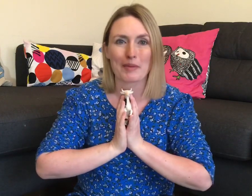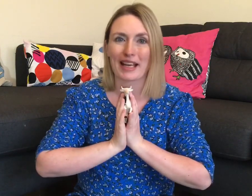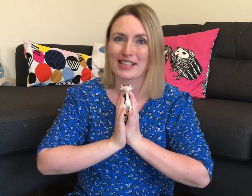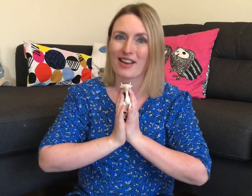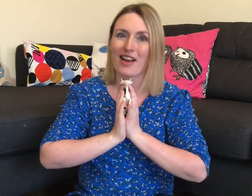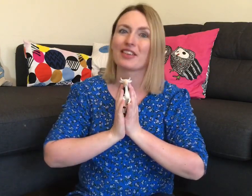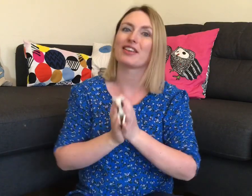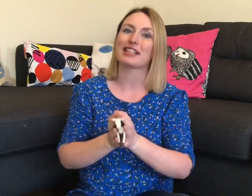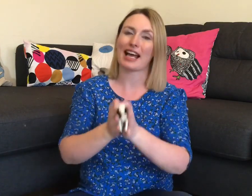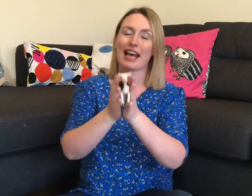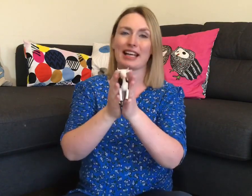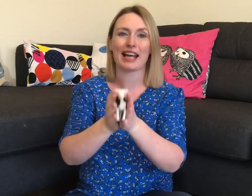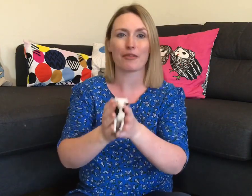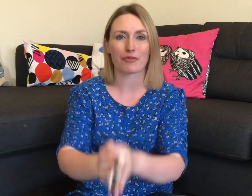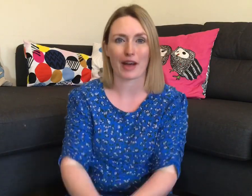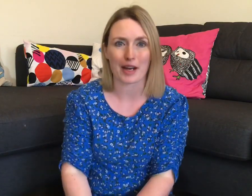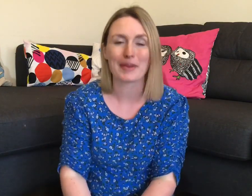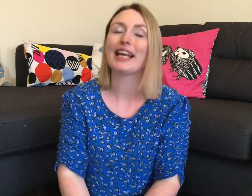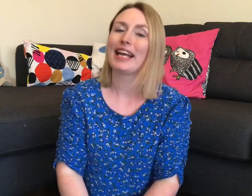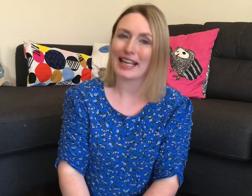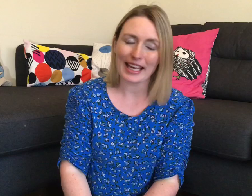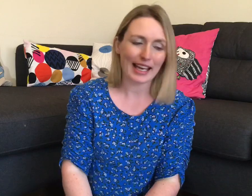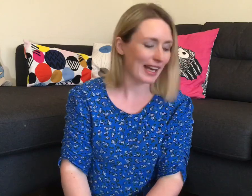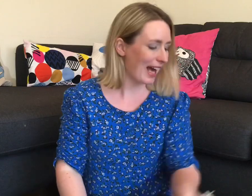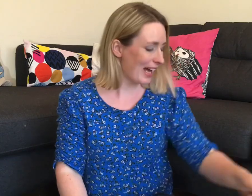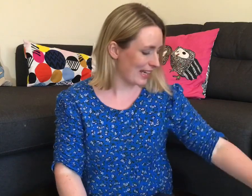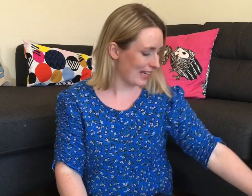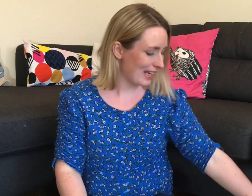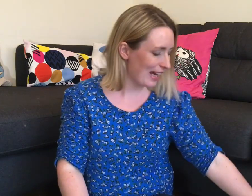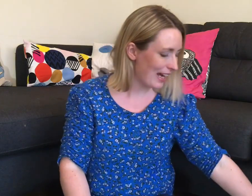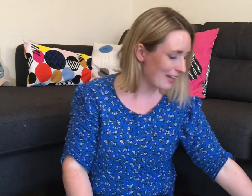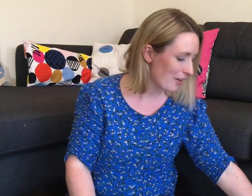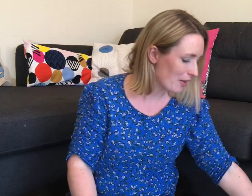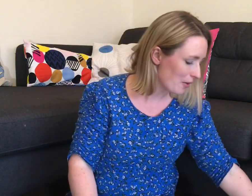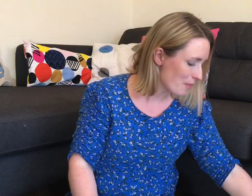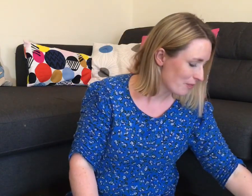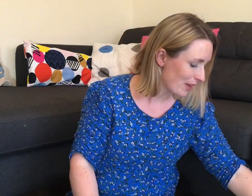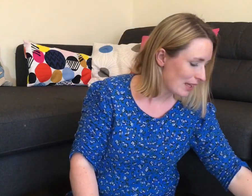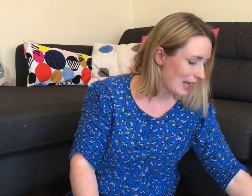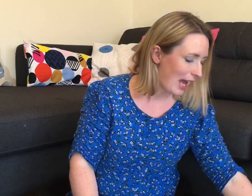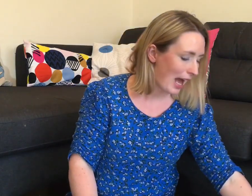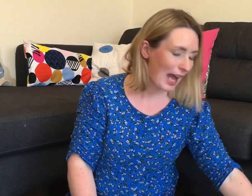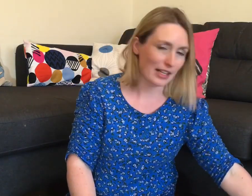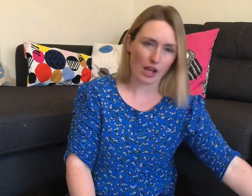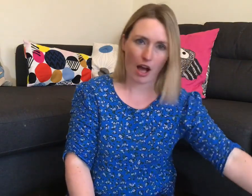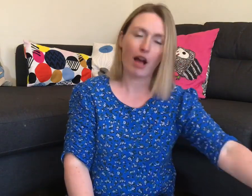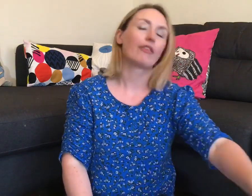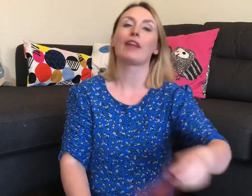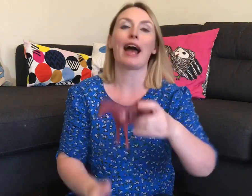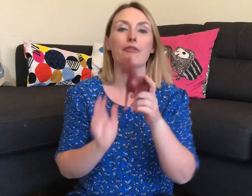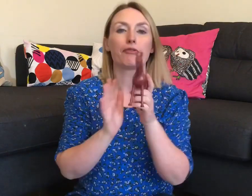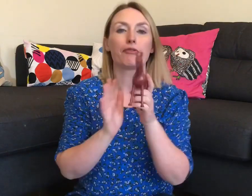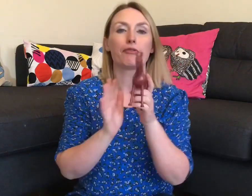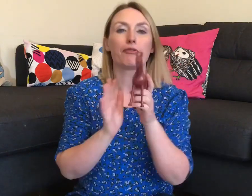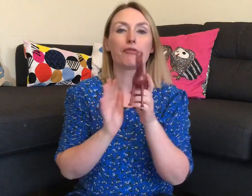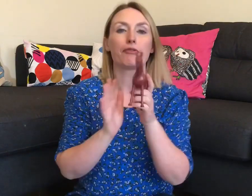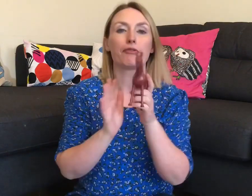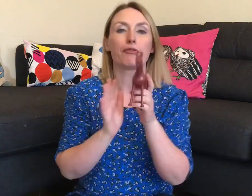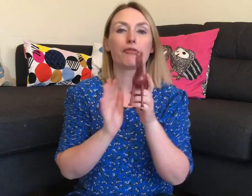MacDonald had a moo moo. E-I-E-I-O. And on that farm he had